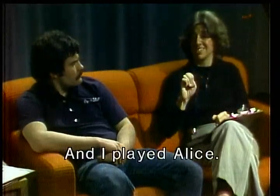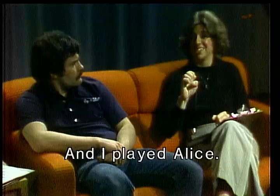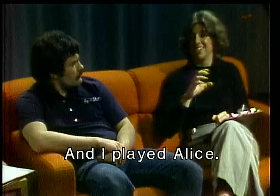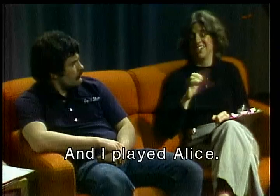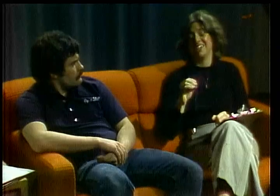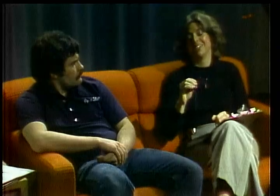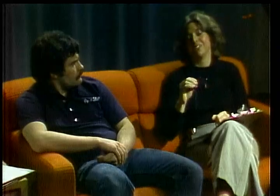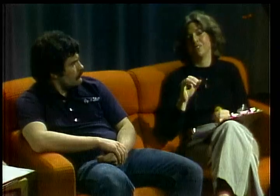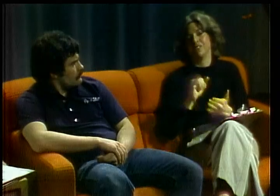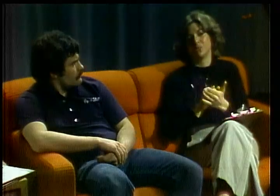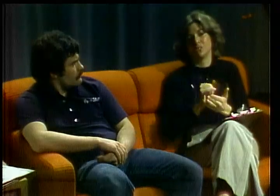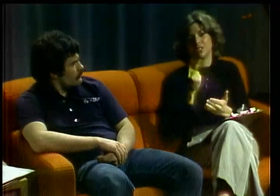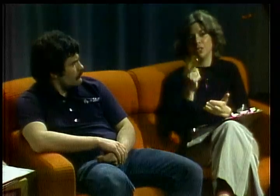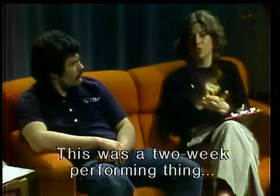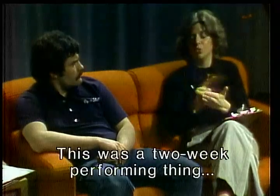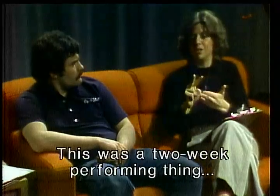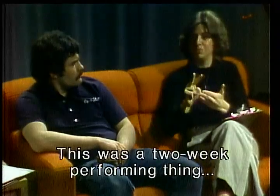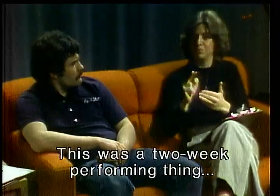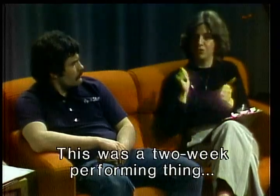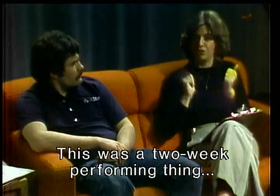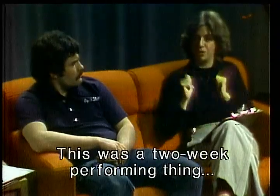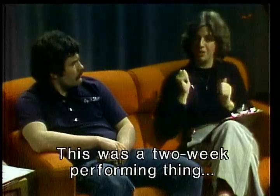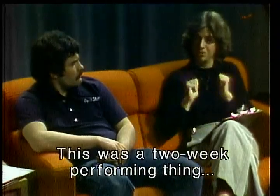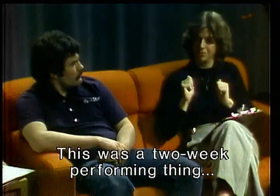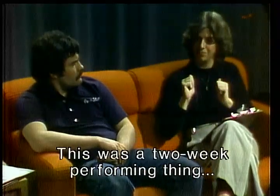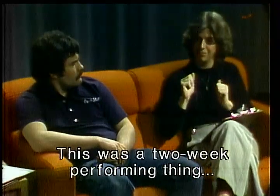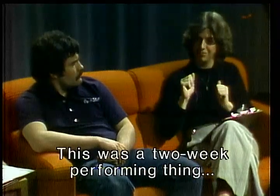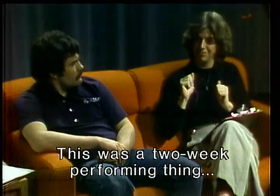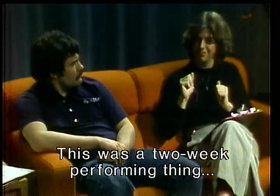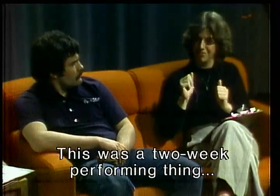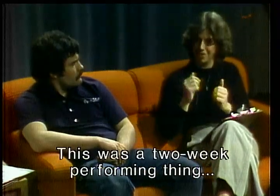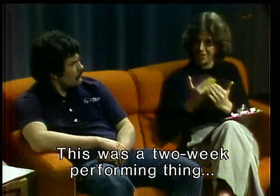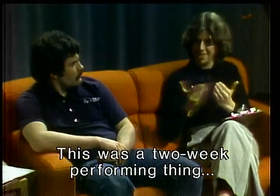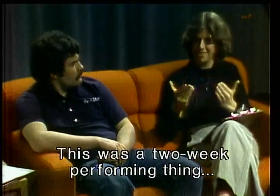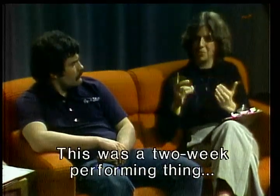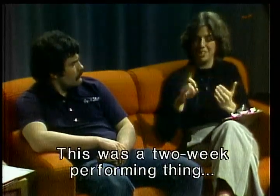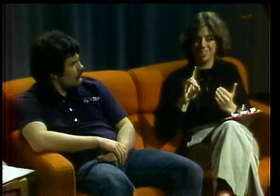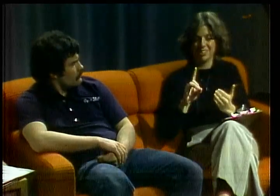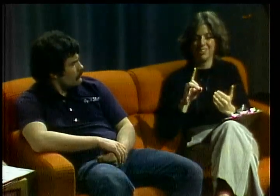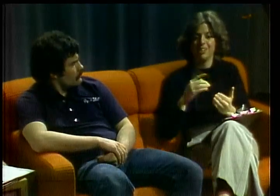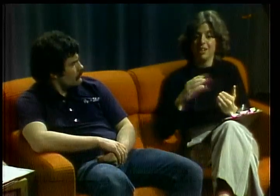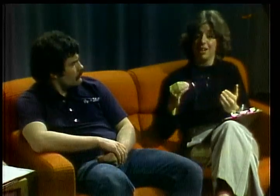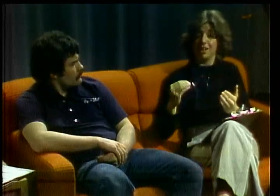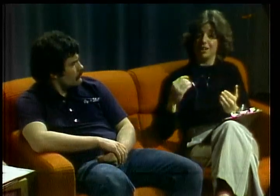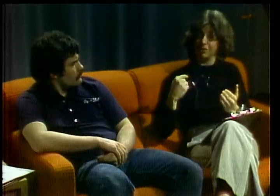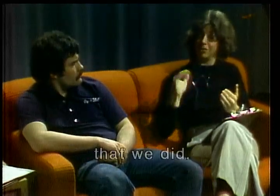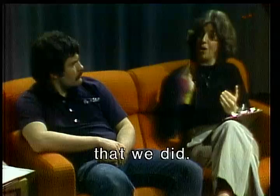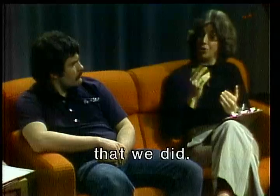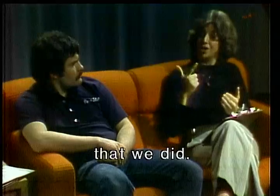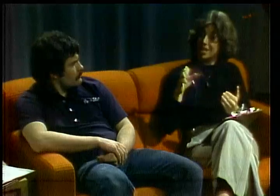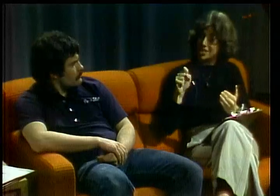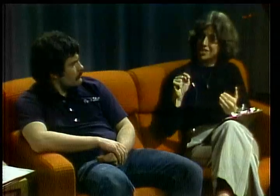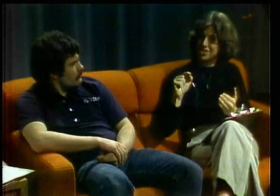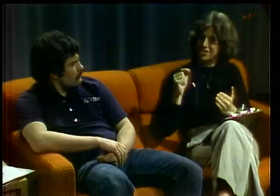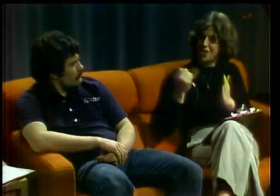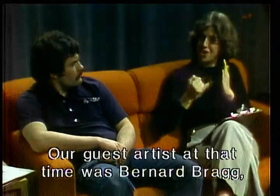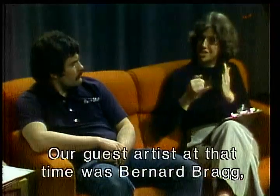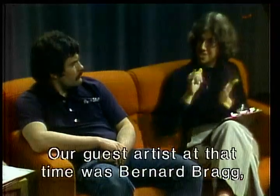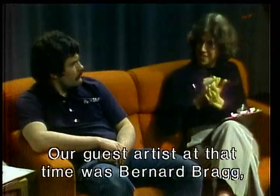And this was a 2-week performing thing that we did. And our guest artist at that